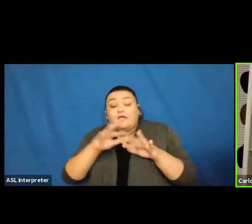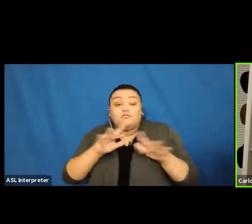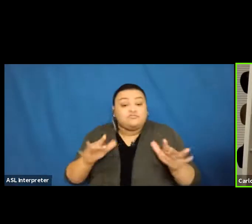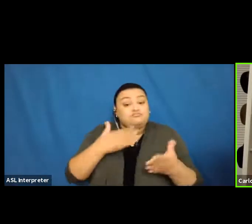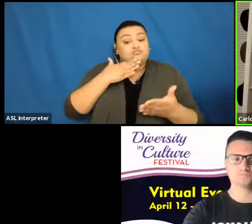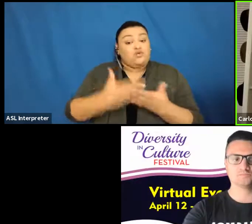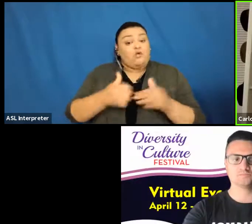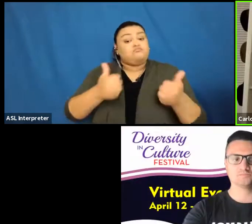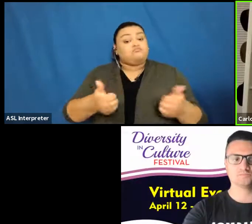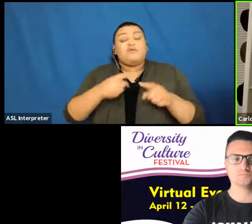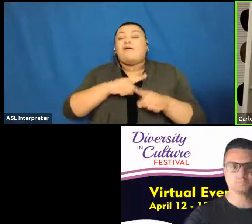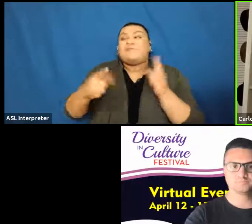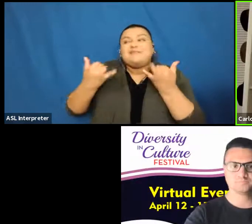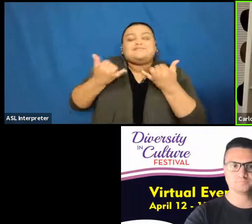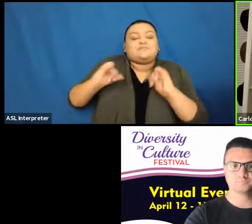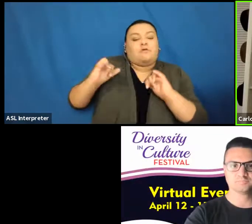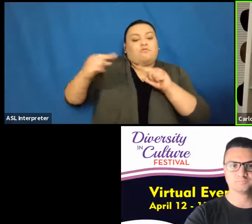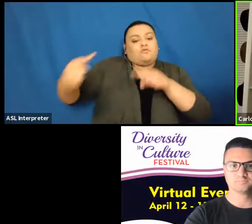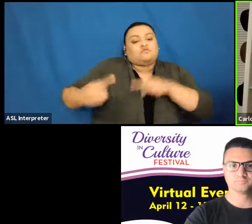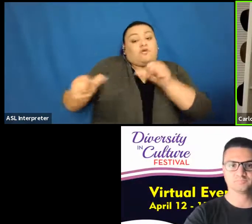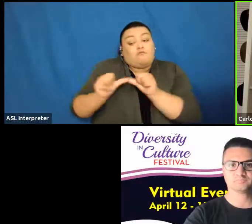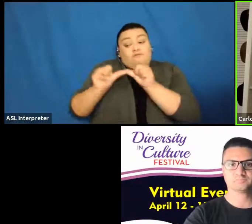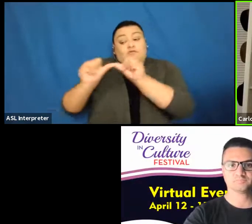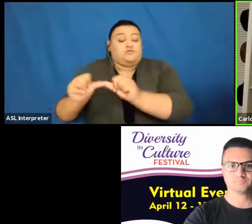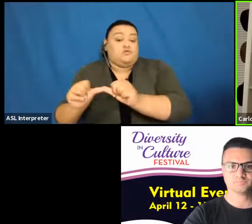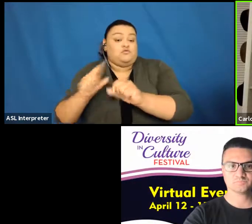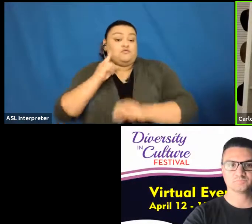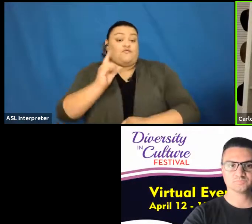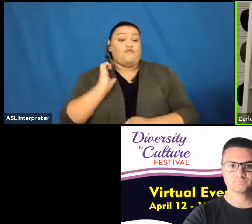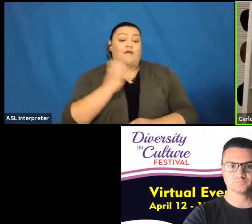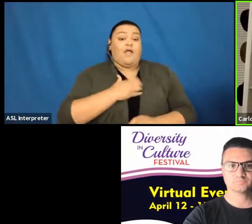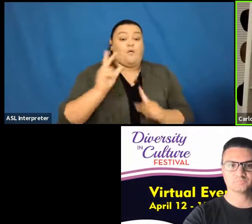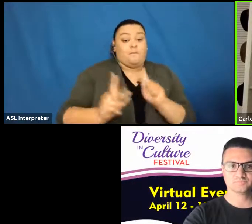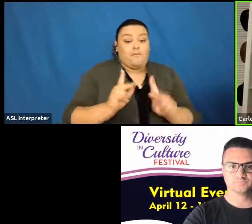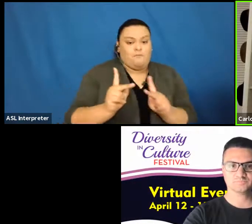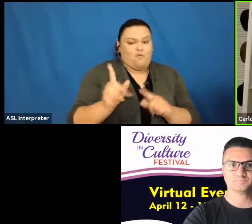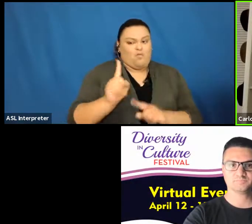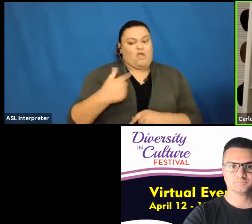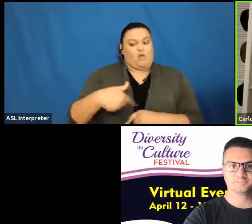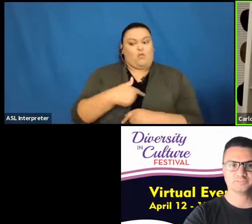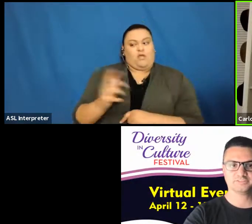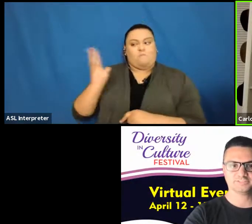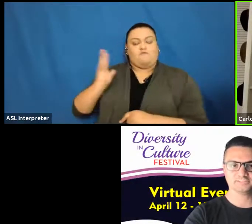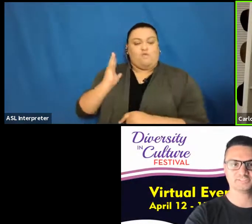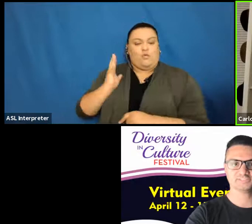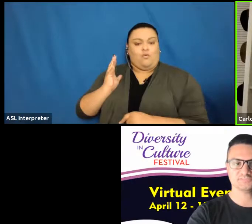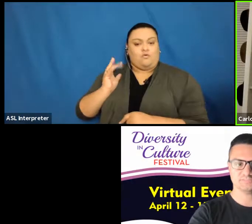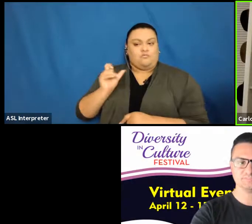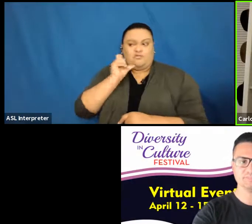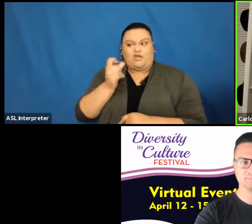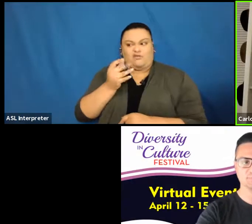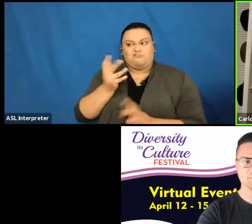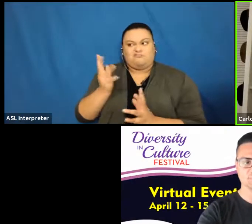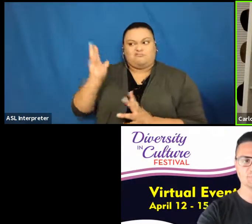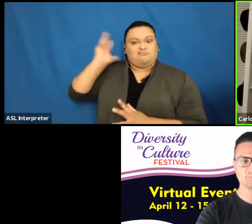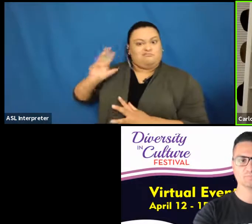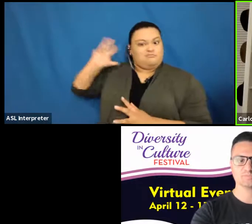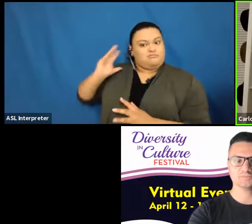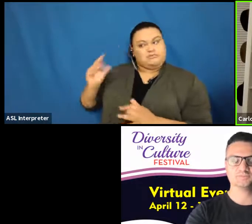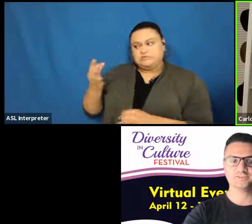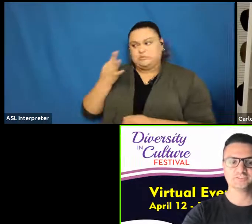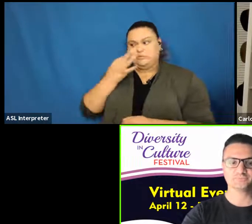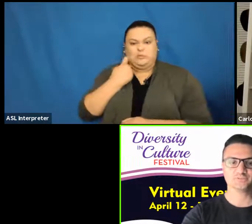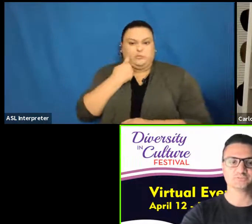struggle continues. Our people out there are still there where we used to be not too long ago. You know what I'm saying? So we got to keep that in